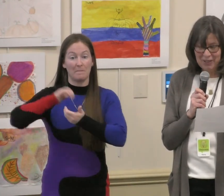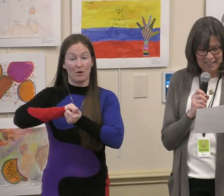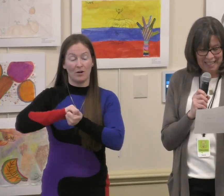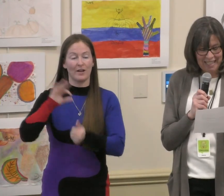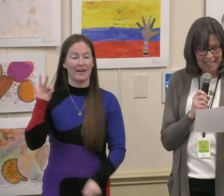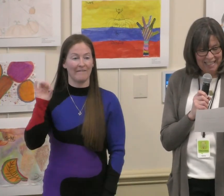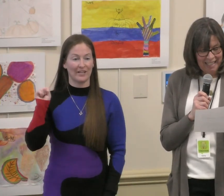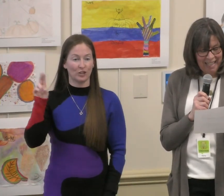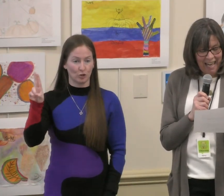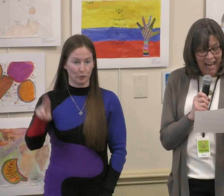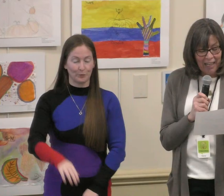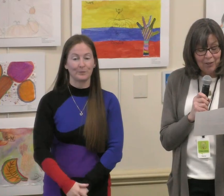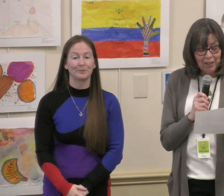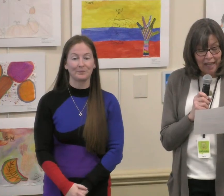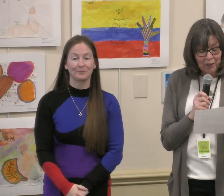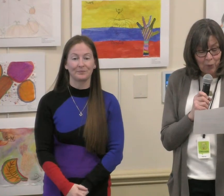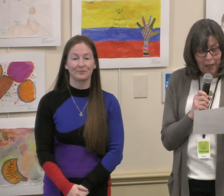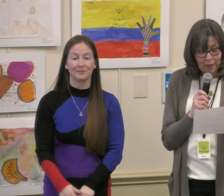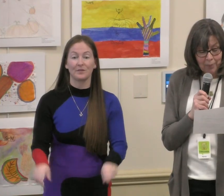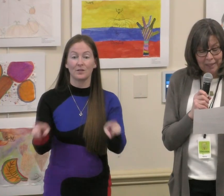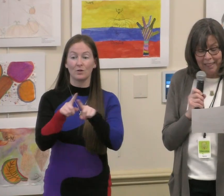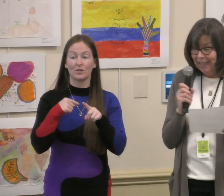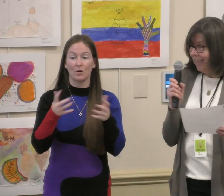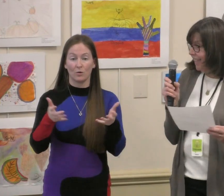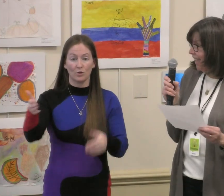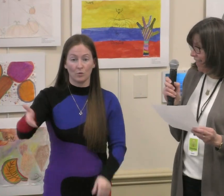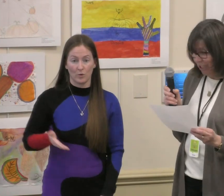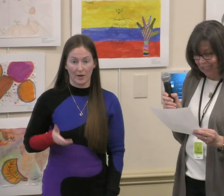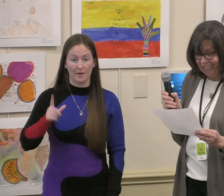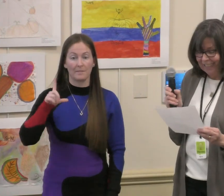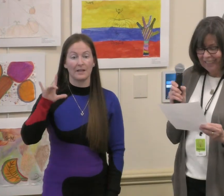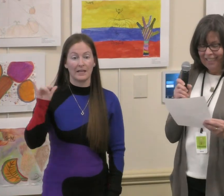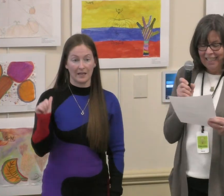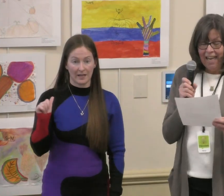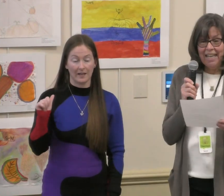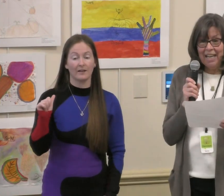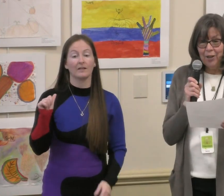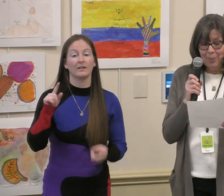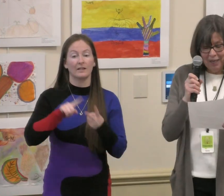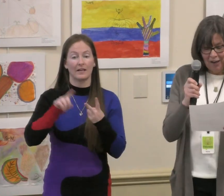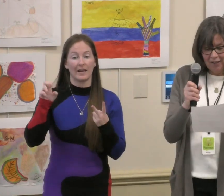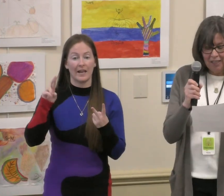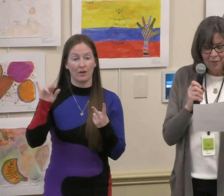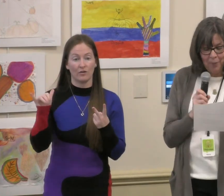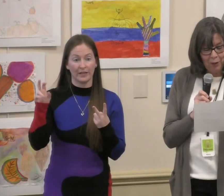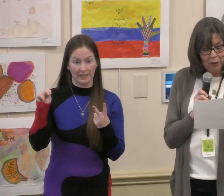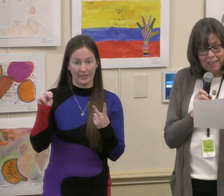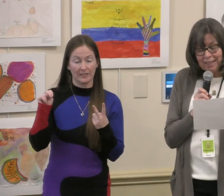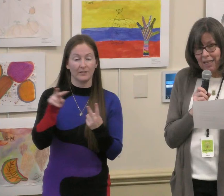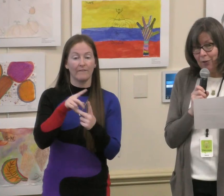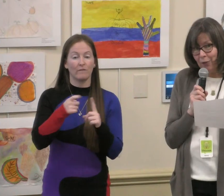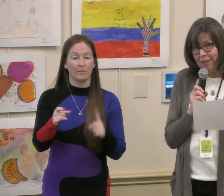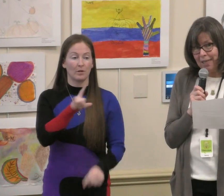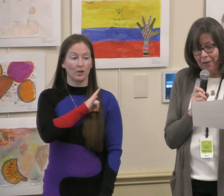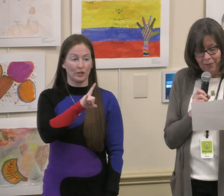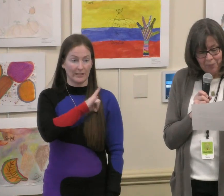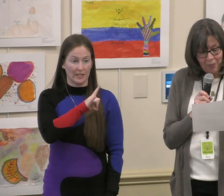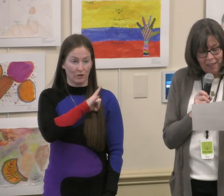University. I'd also like to welcome Leah Angeli and Aaron McCarthy from the Learning Center for the Deaf here